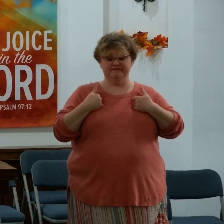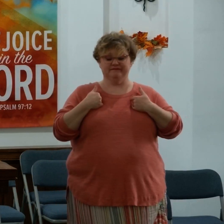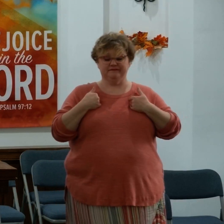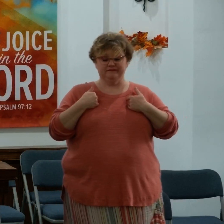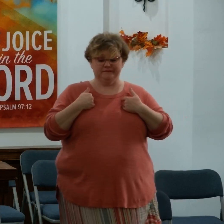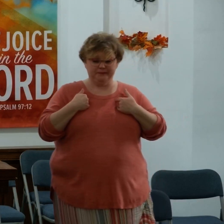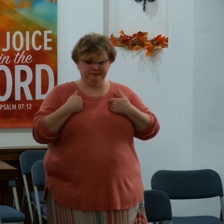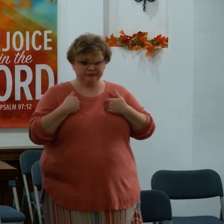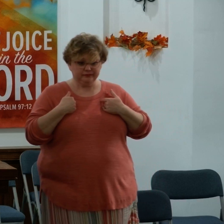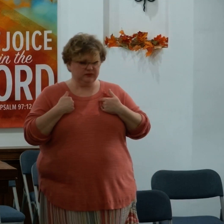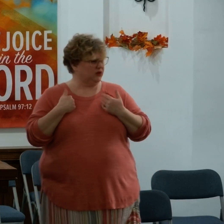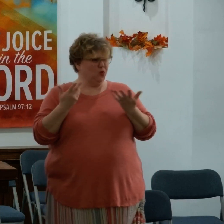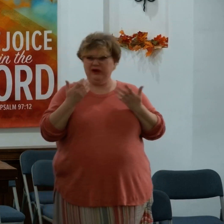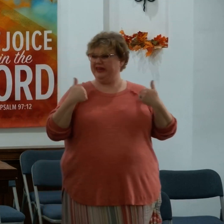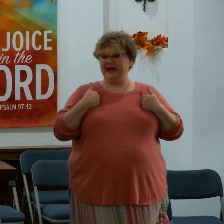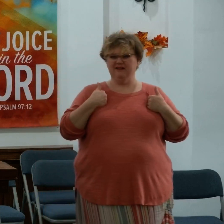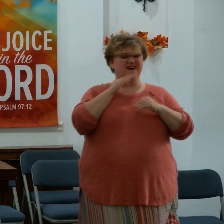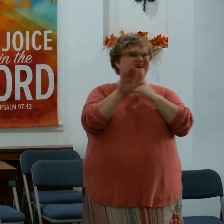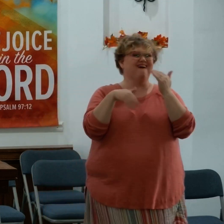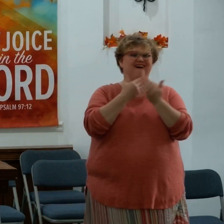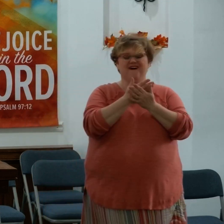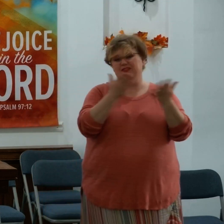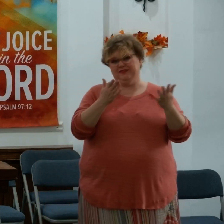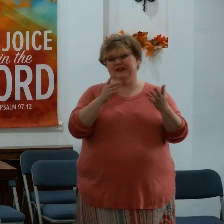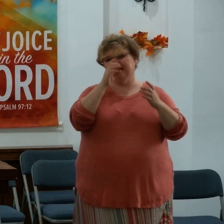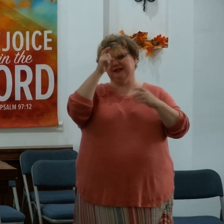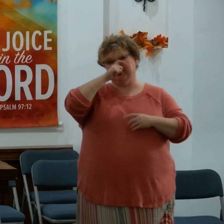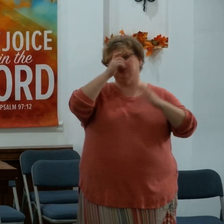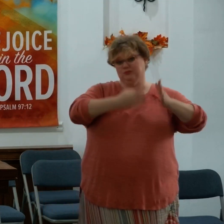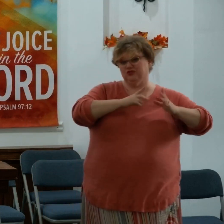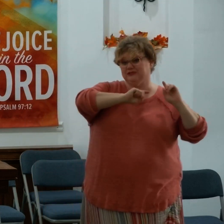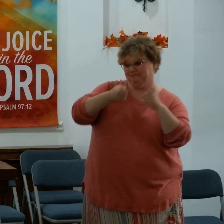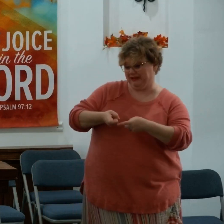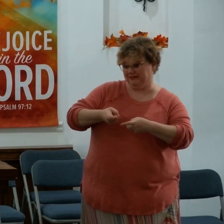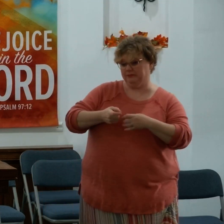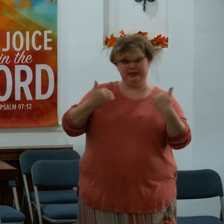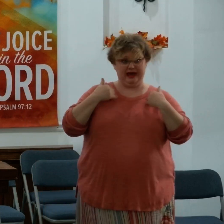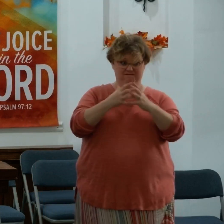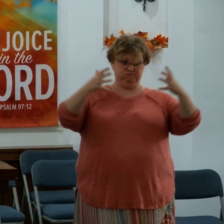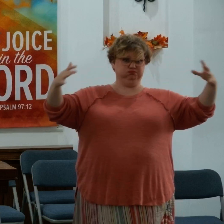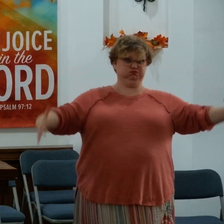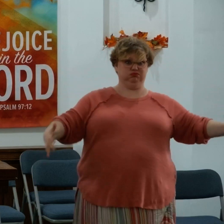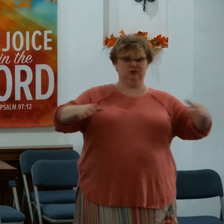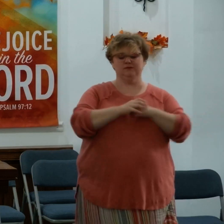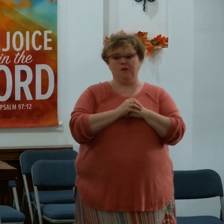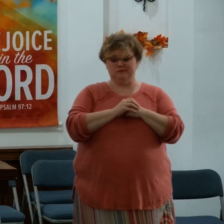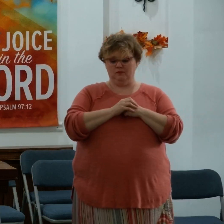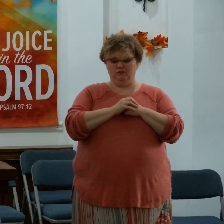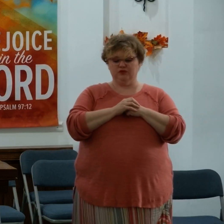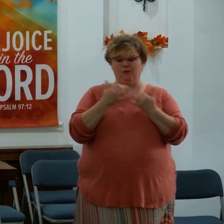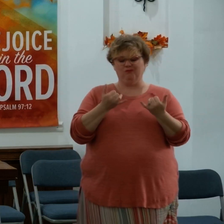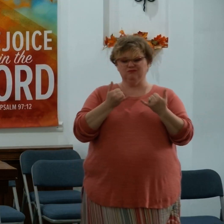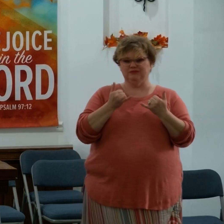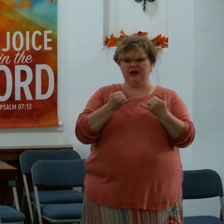from what you have. Now what did they have? They got all that plunder from Egypt. All that stuff, they're loaded up. From what you have, take an offering